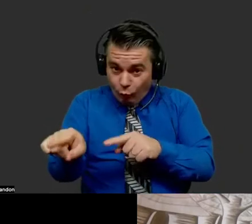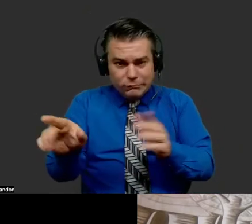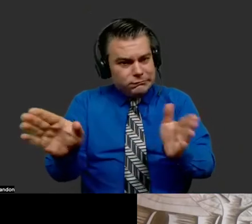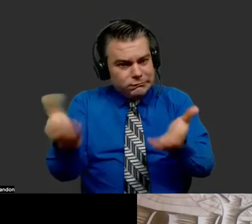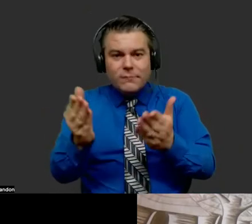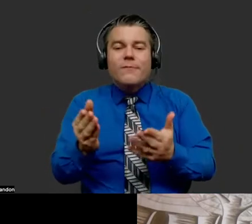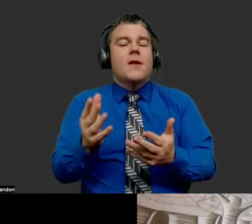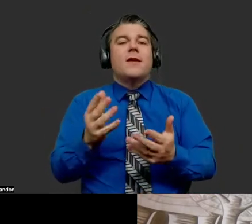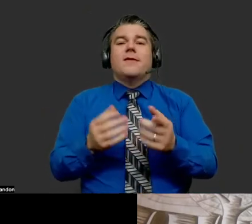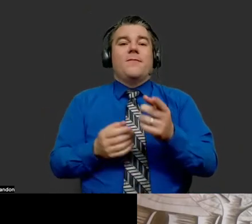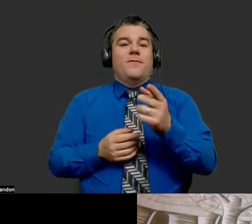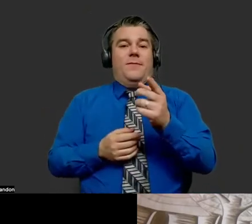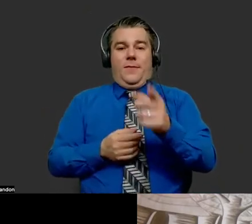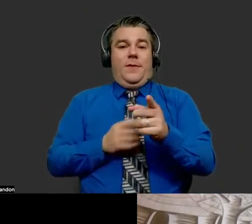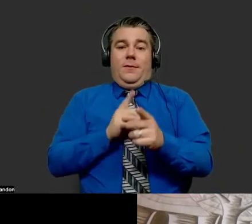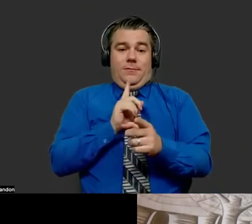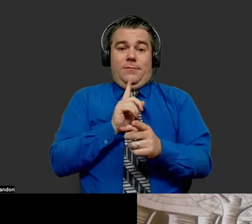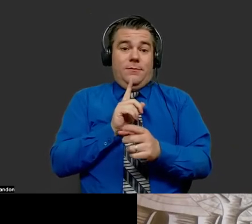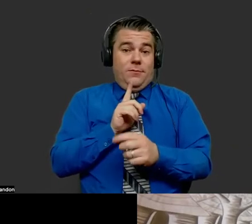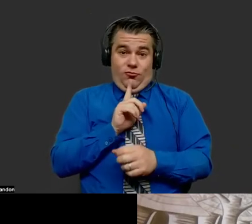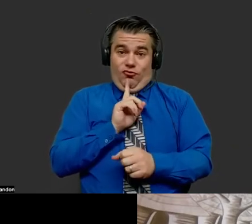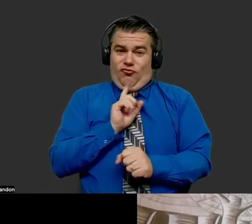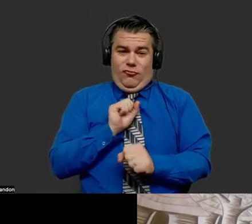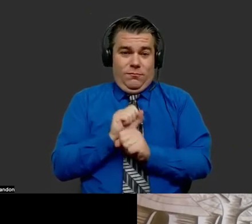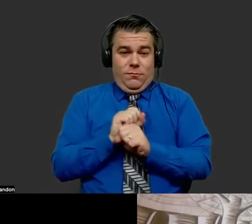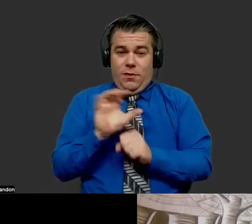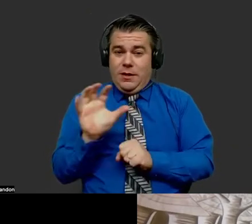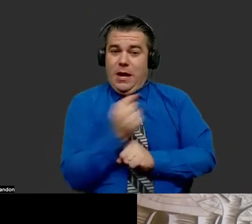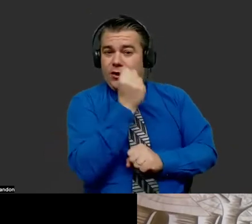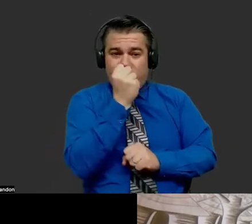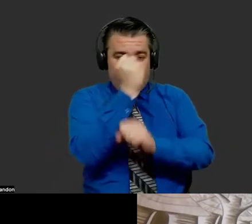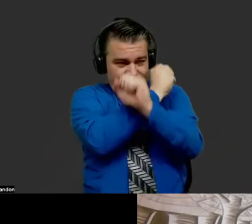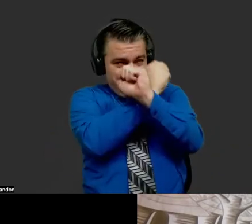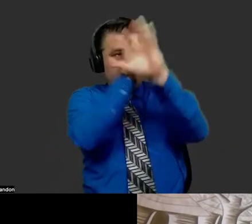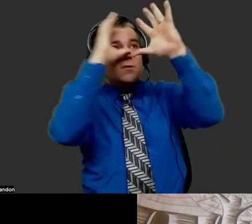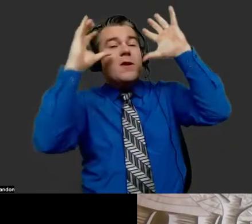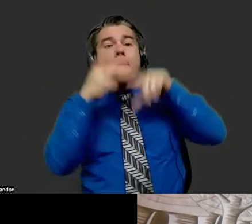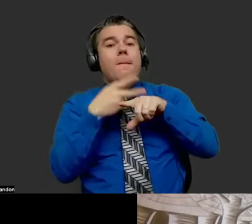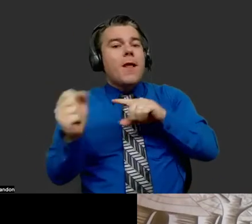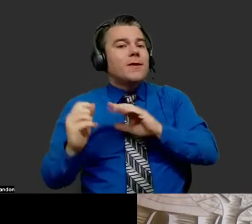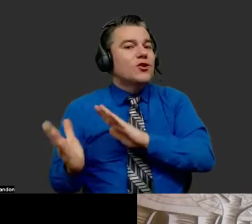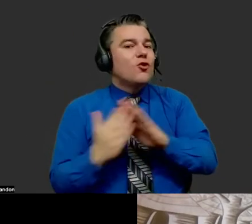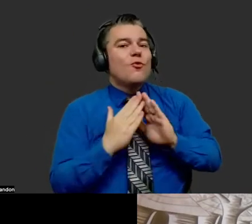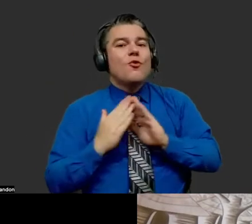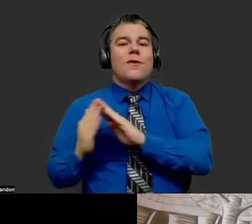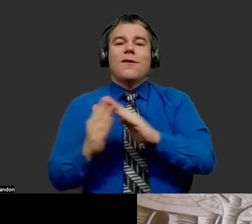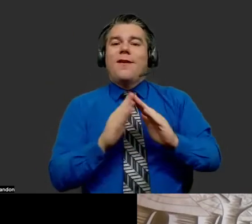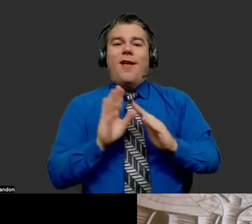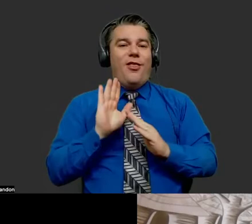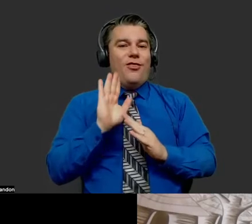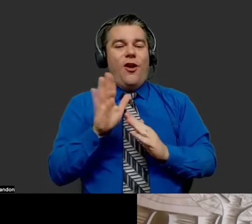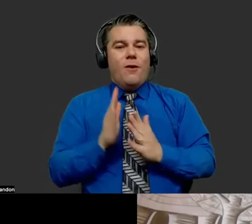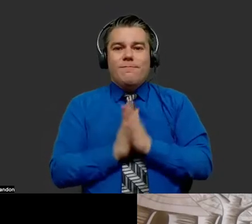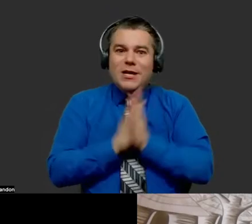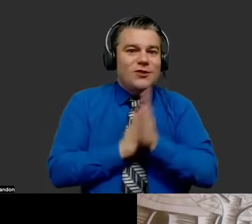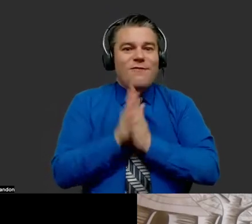you truly catch the vision of the Plexus community and their passion for health and wellness